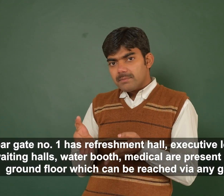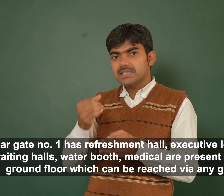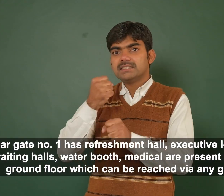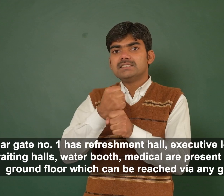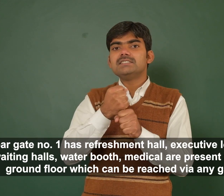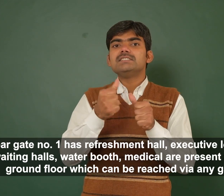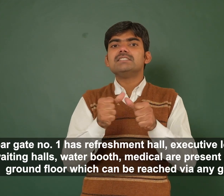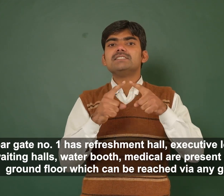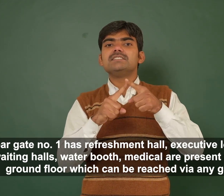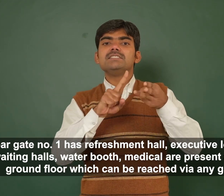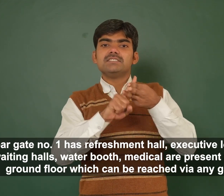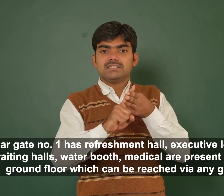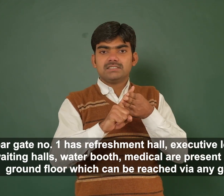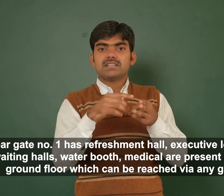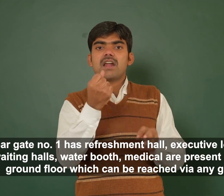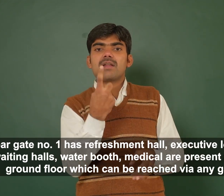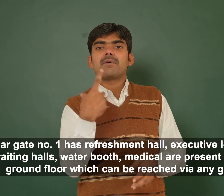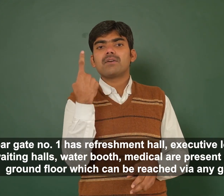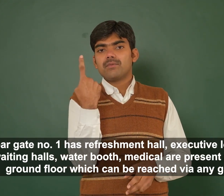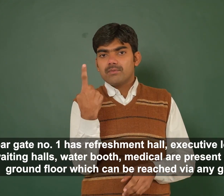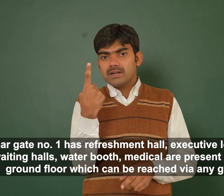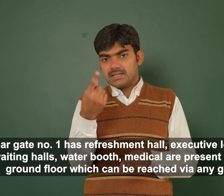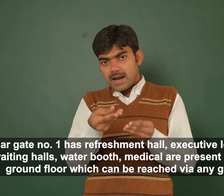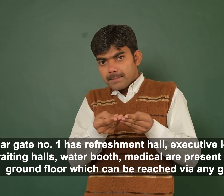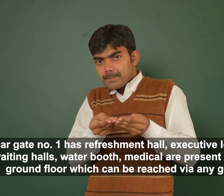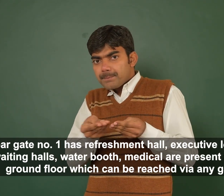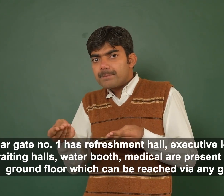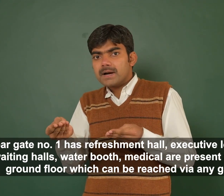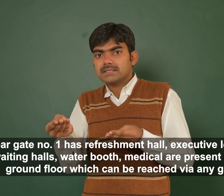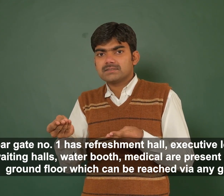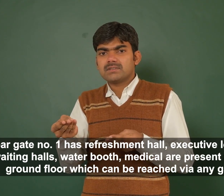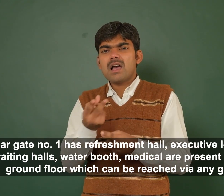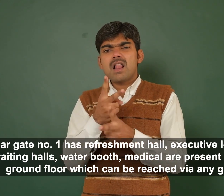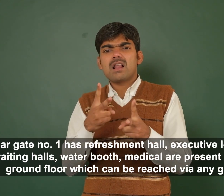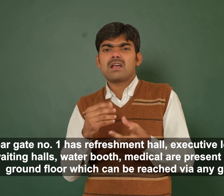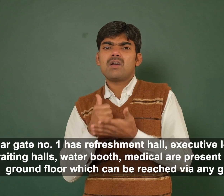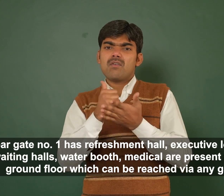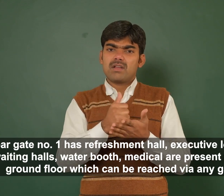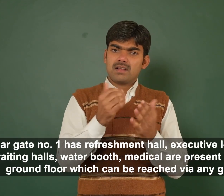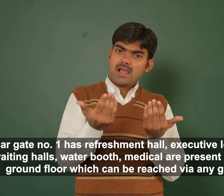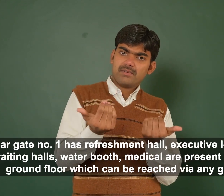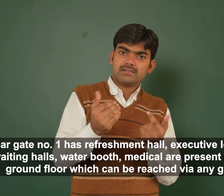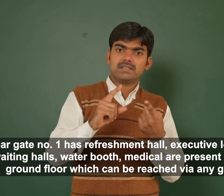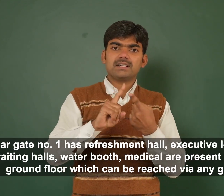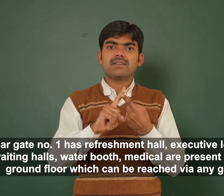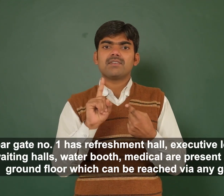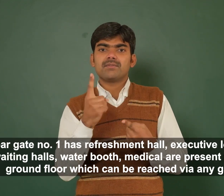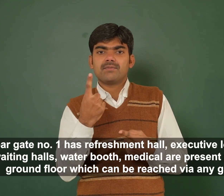Near gate number 1 has refreshment hall, executive lounge, waiting halls, water